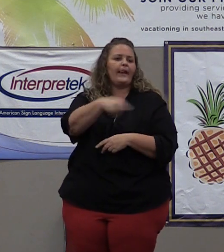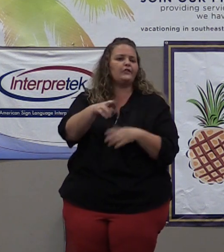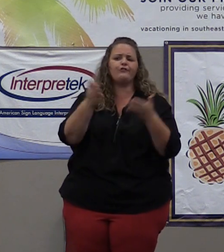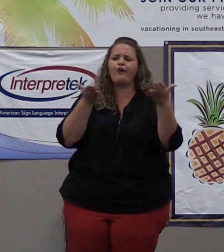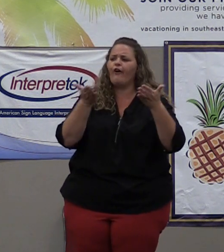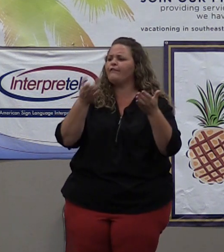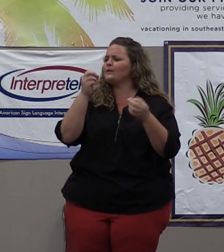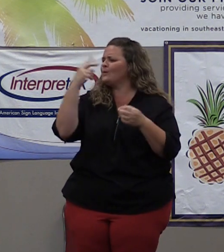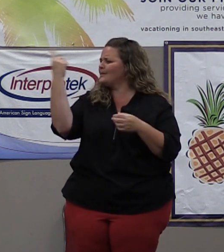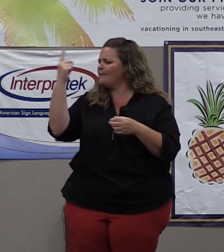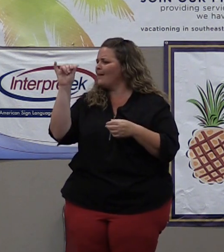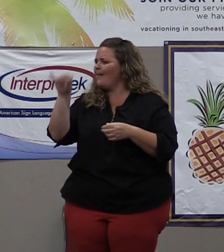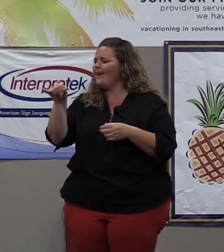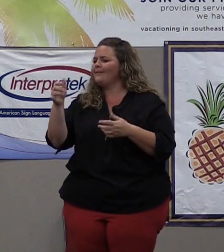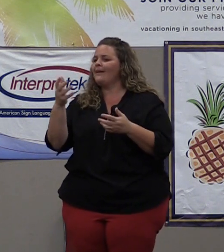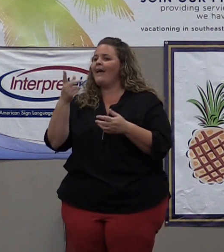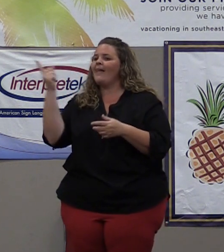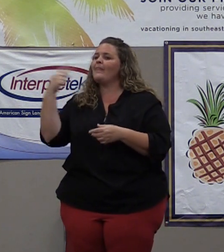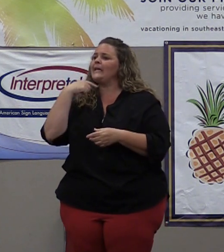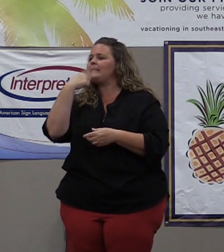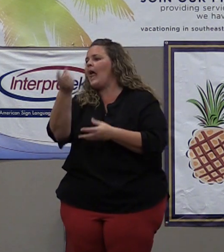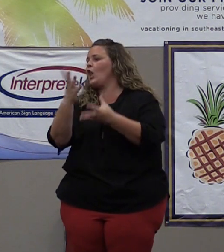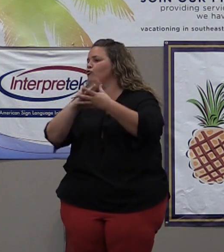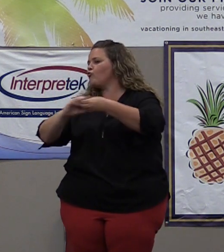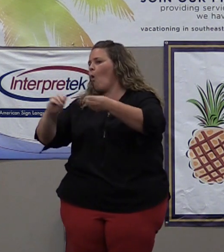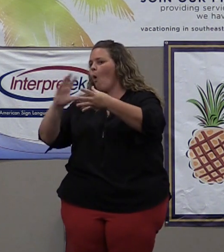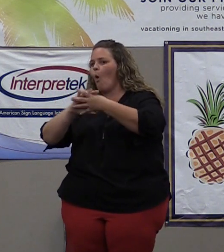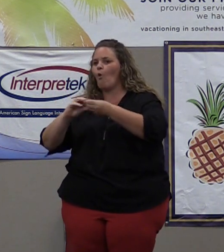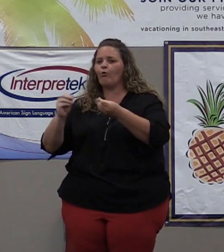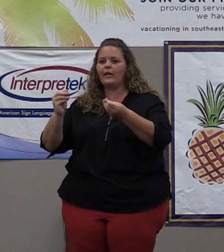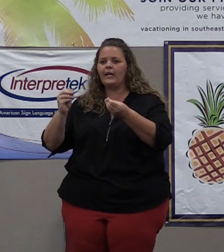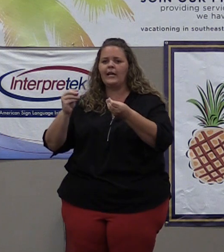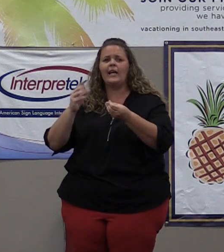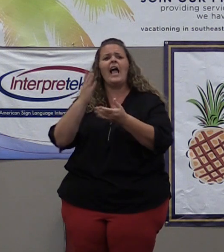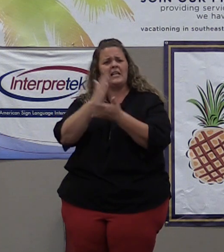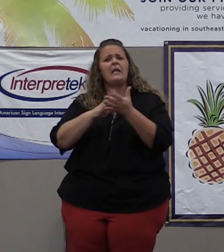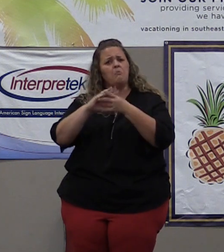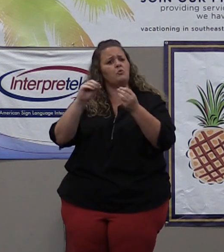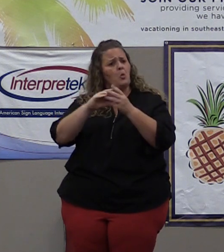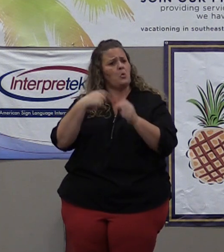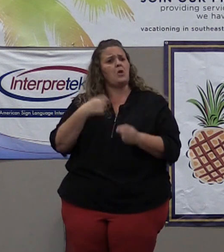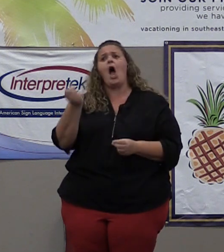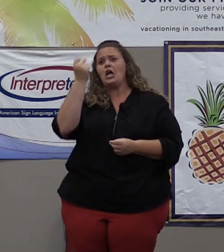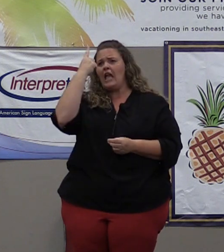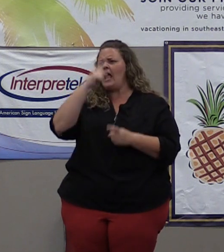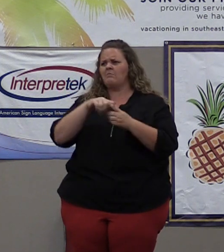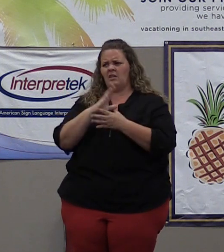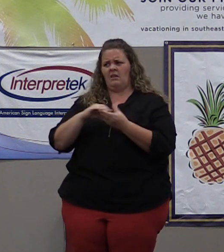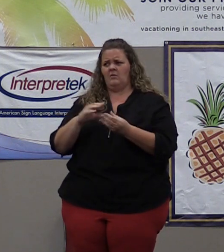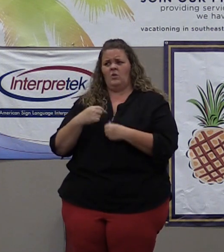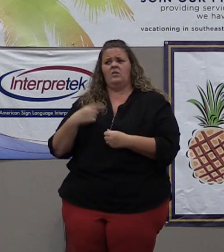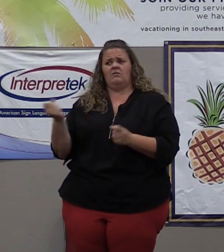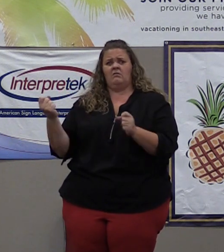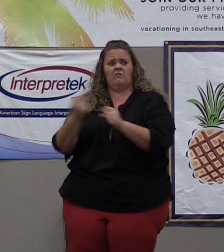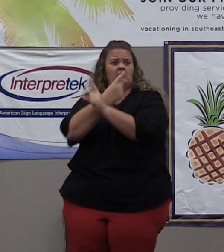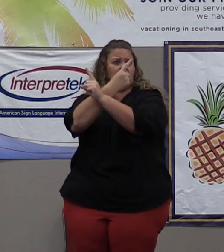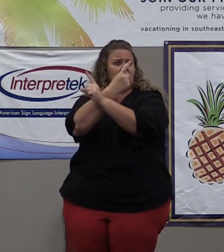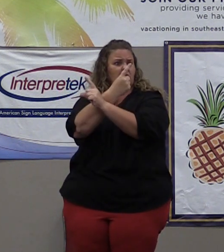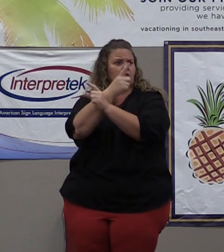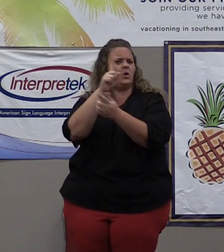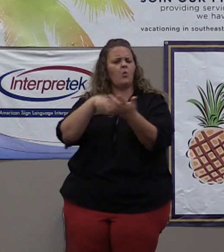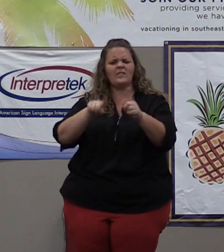service or something like that, and they tell you stories, and some stories you get and some stories you don't. What makes